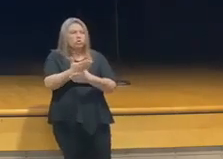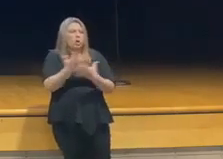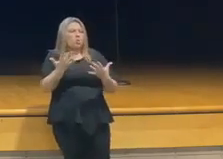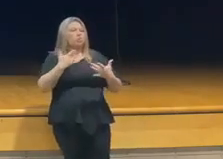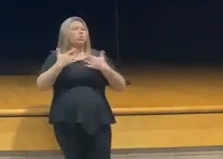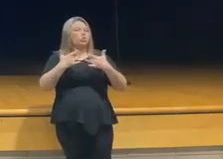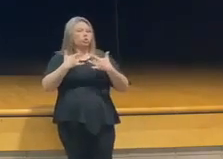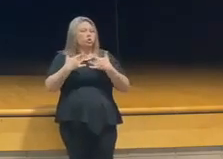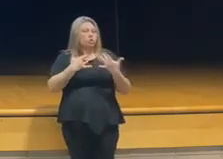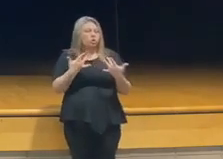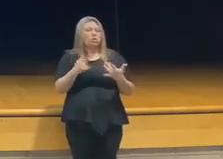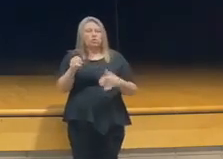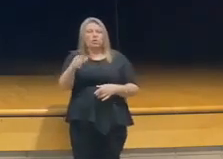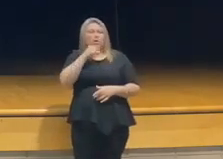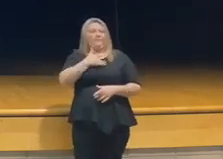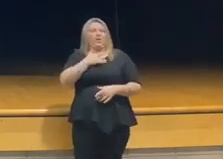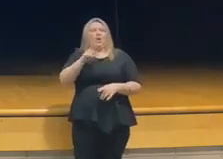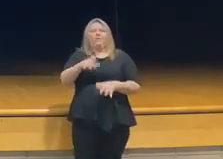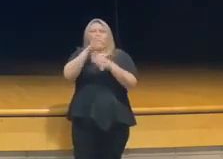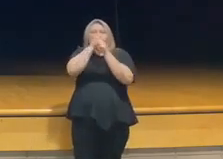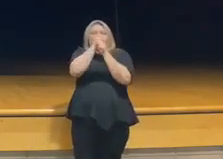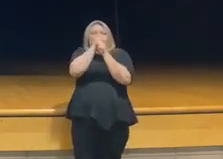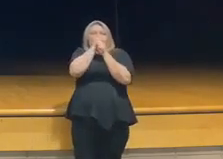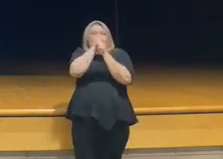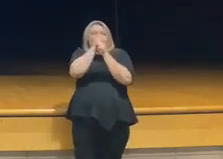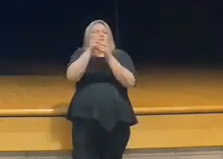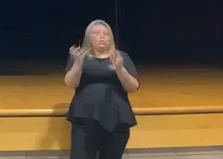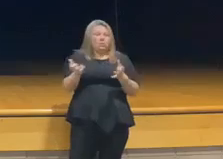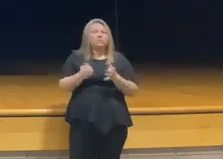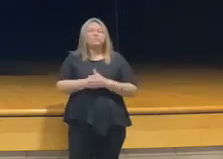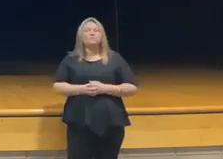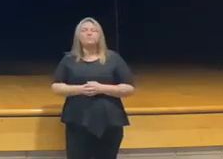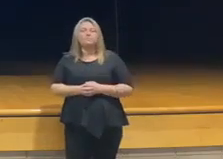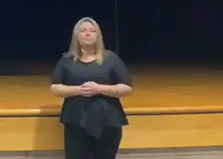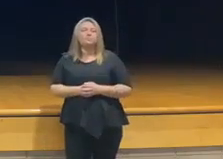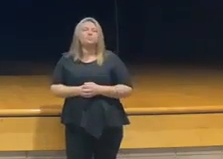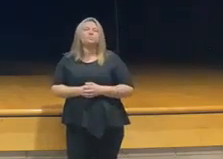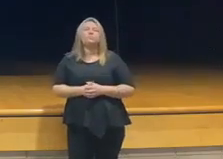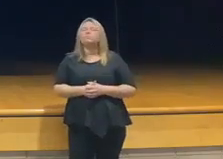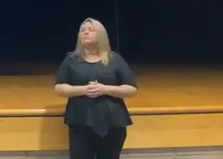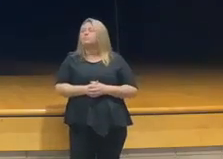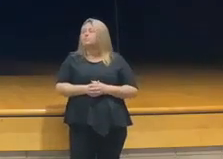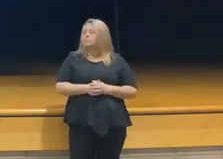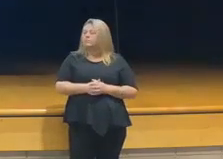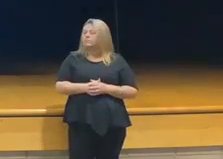be willing to tell us, and we can keep them safe from that and use that as a discussion point.